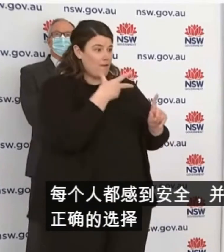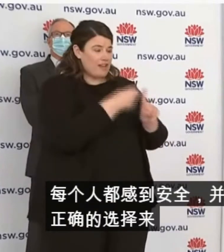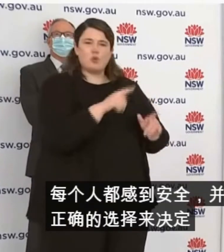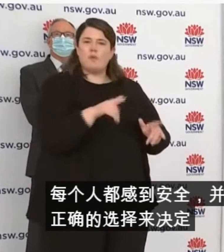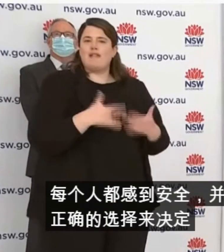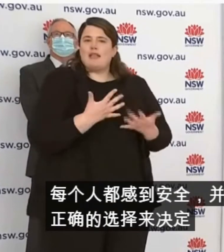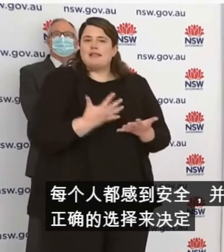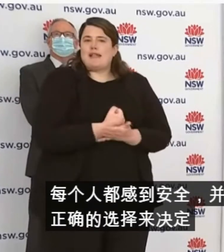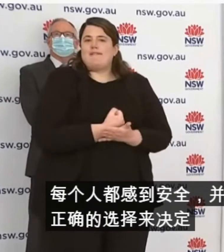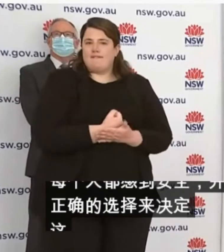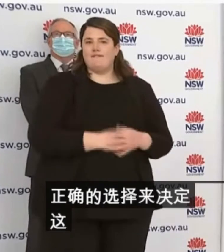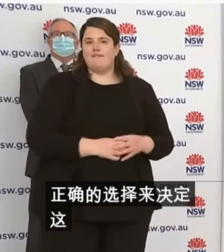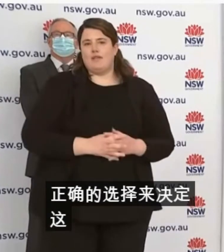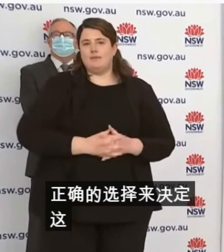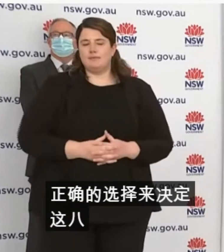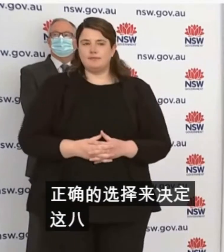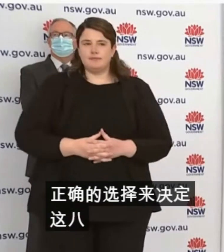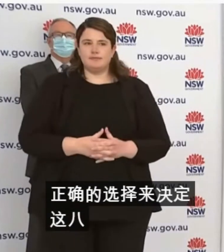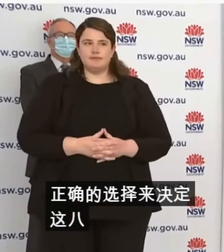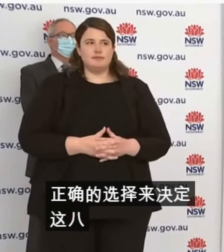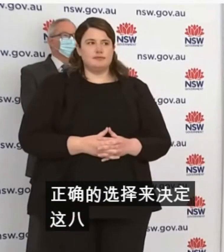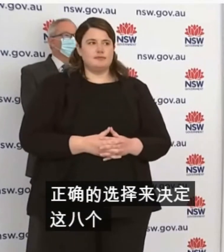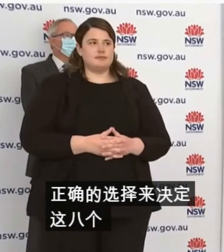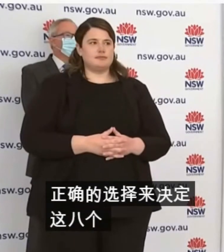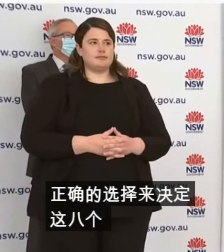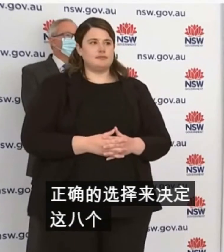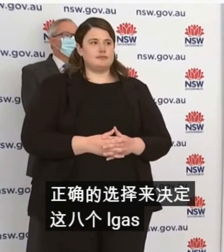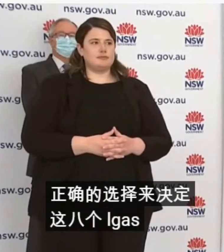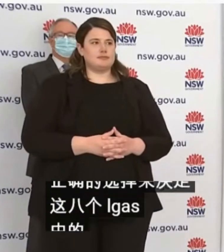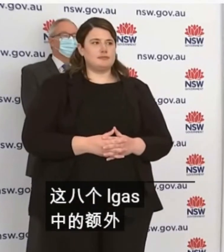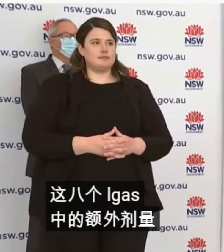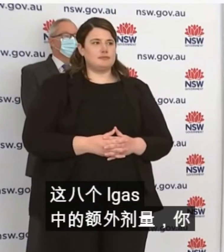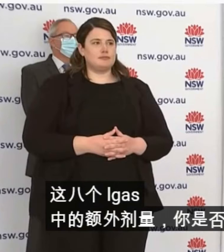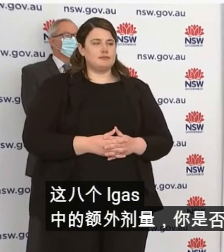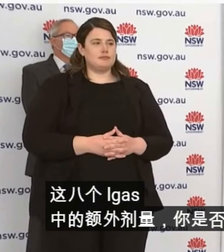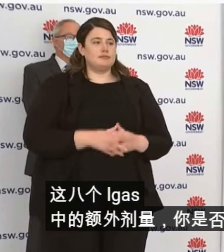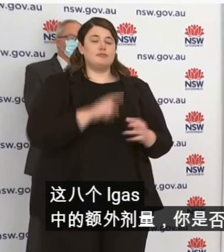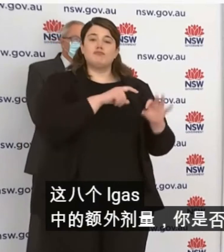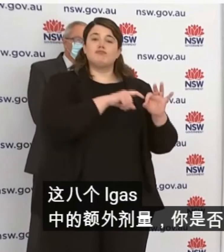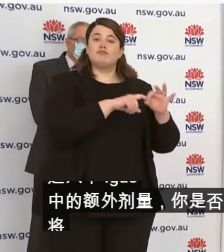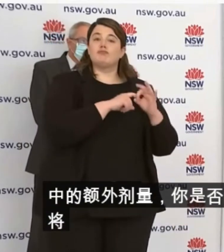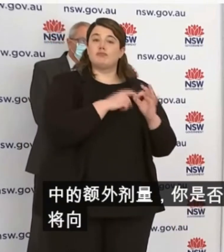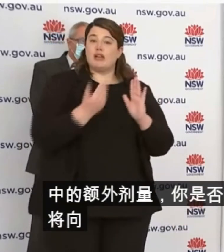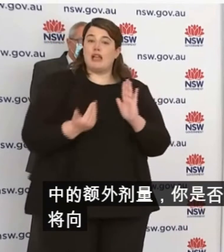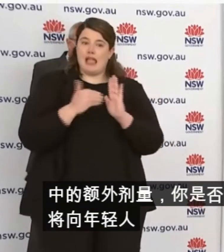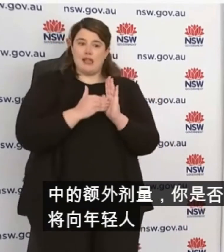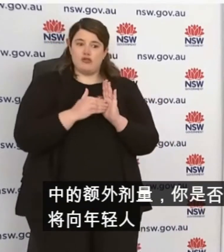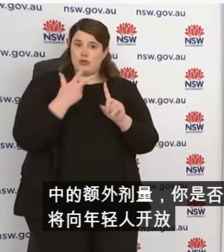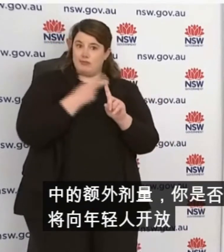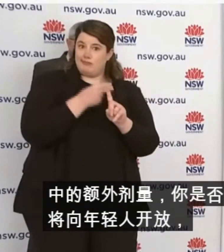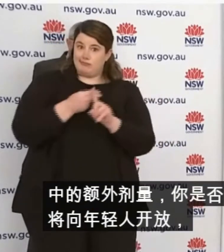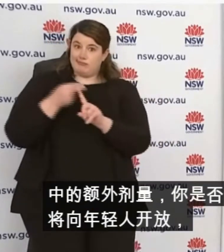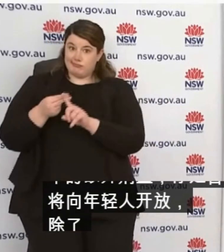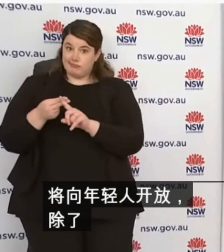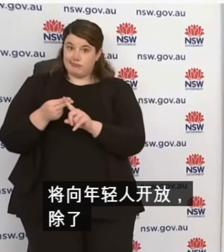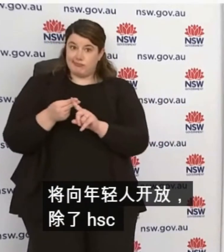options in making their decisions. Extra doses in those 8 LGAs, are you clarifying that the extra doses in those 8 LGAs will be open